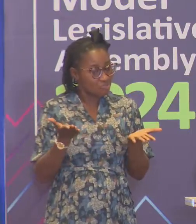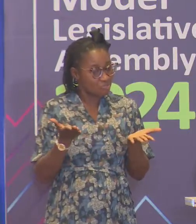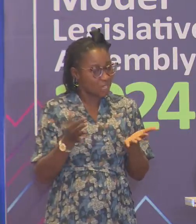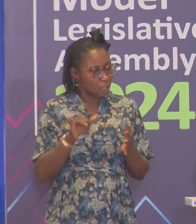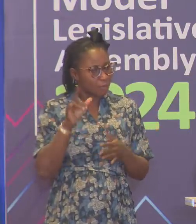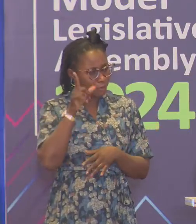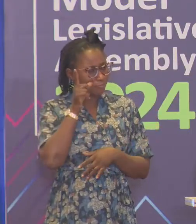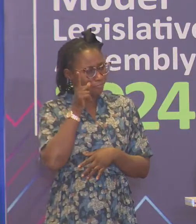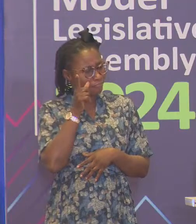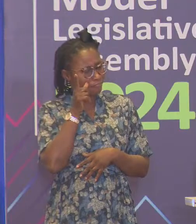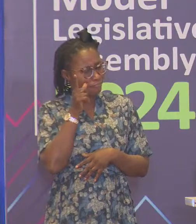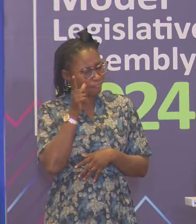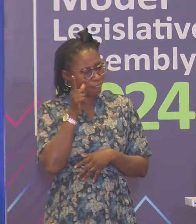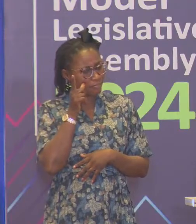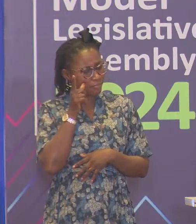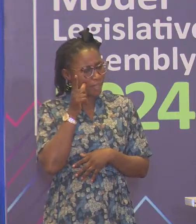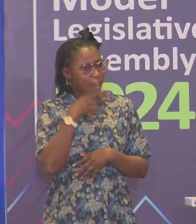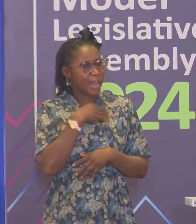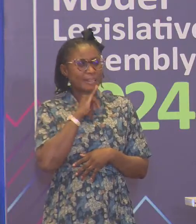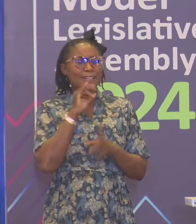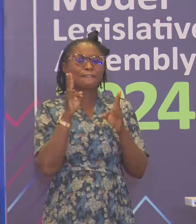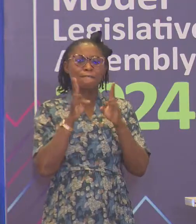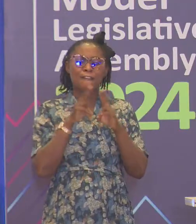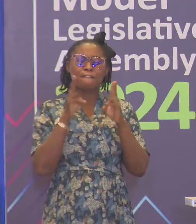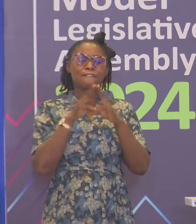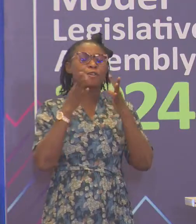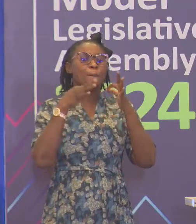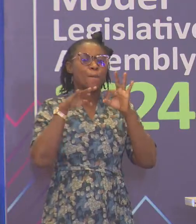ear. And it's very, very